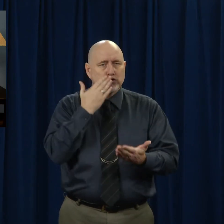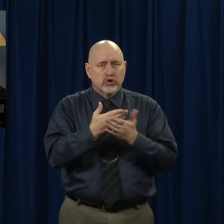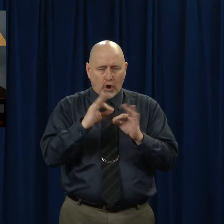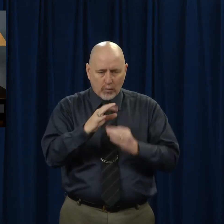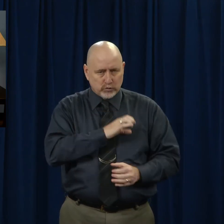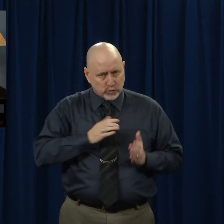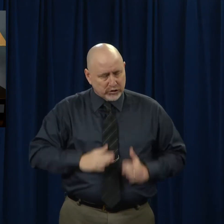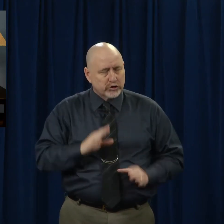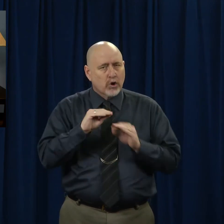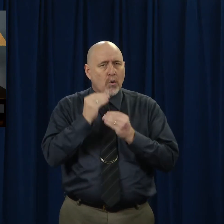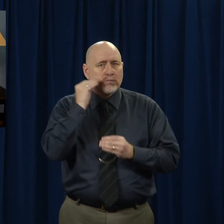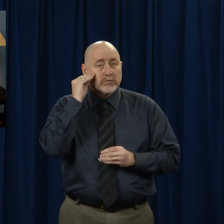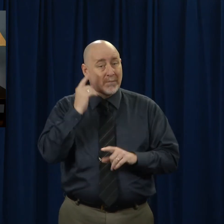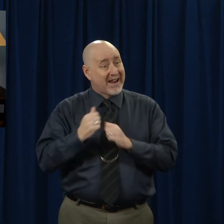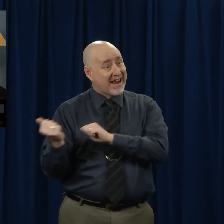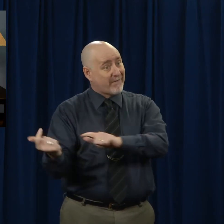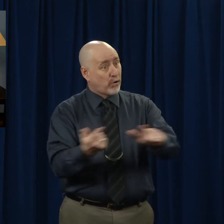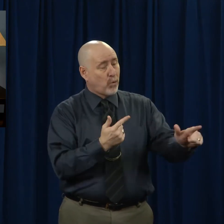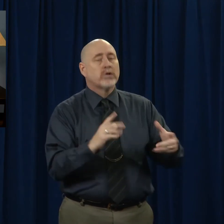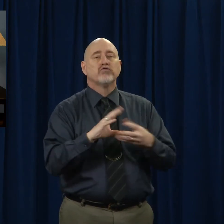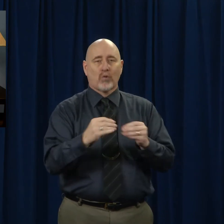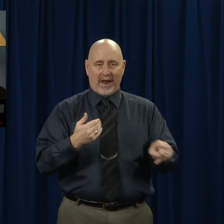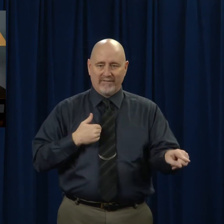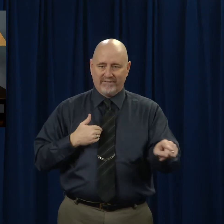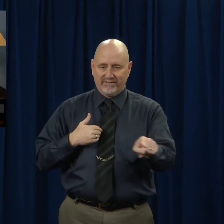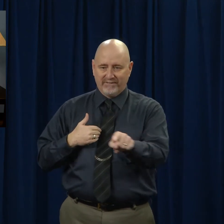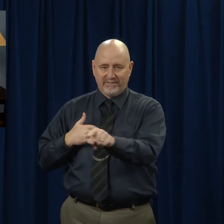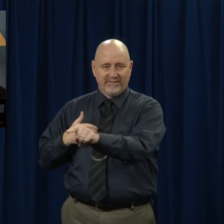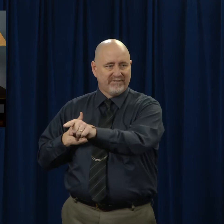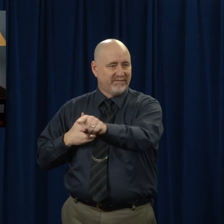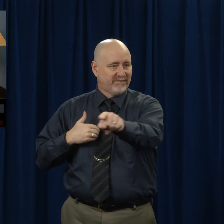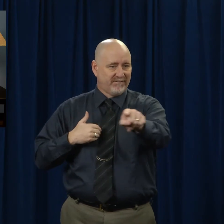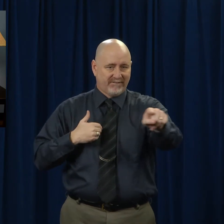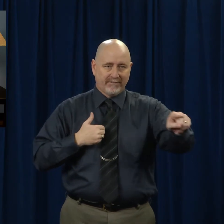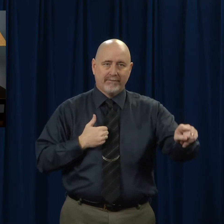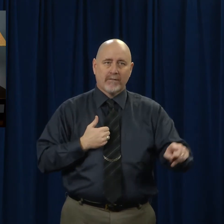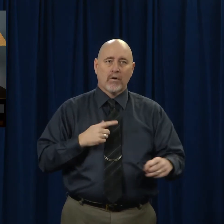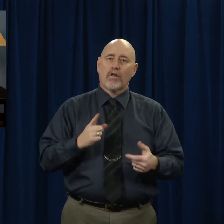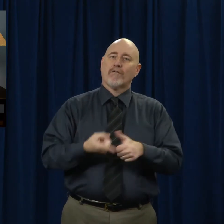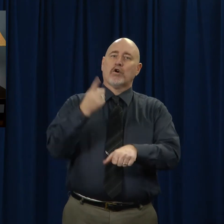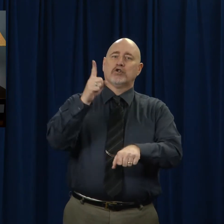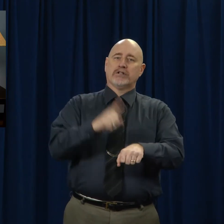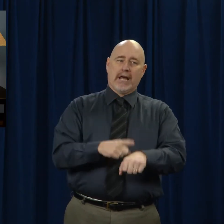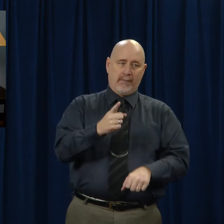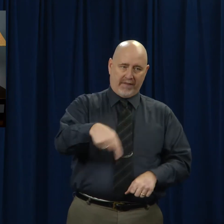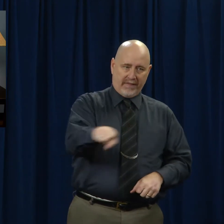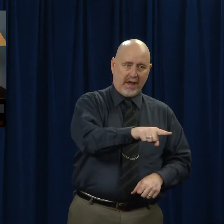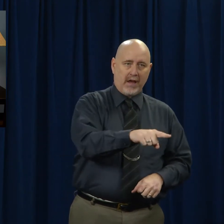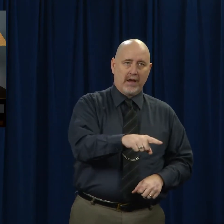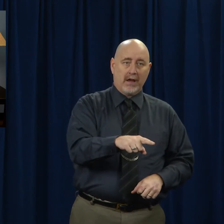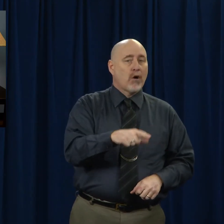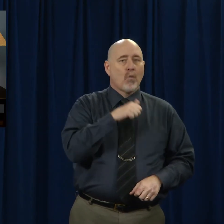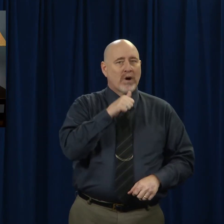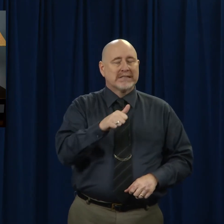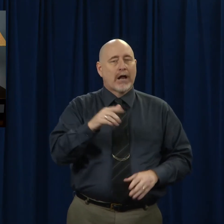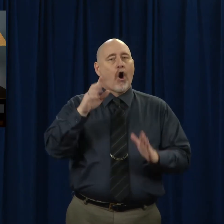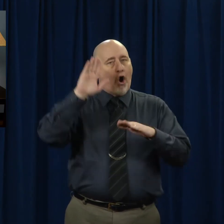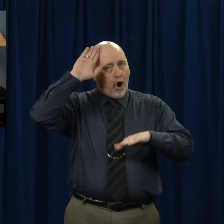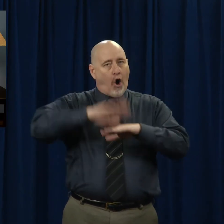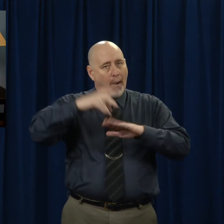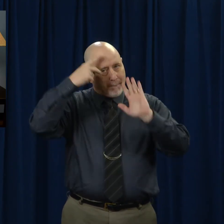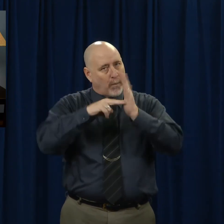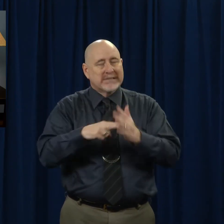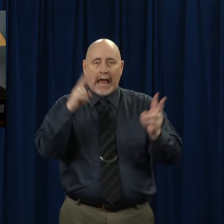homes, Christian homes, but every boy had a story. Every boy had a story about the first time, and it wasn't deliberate,